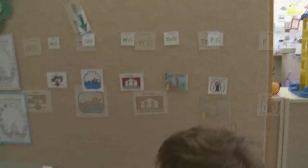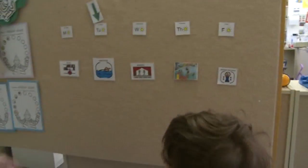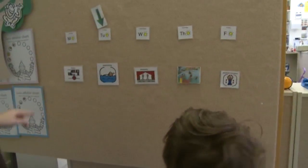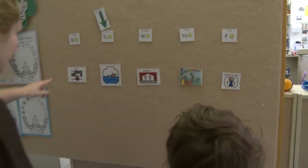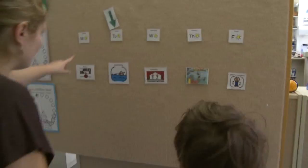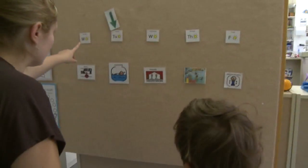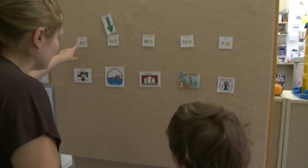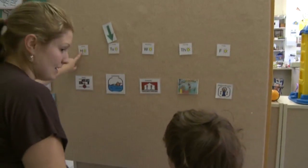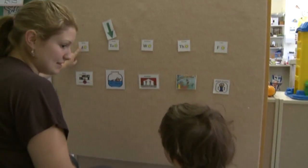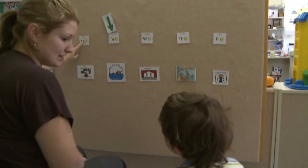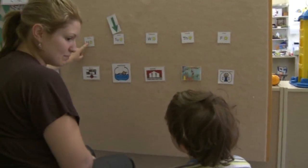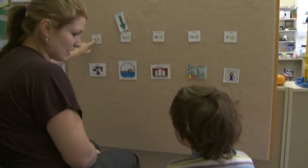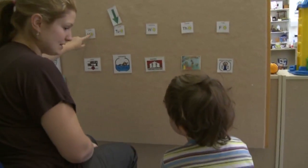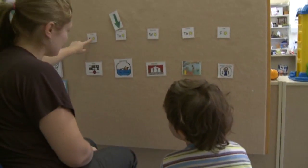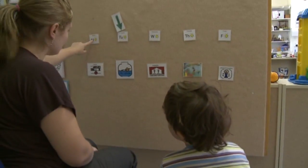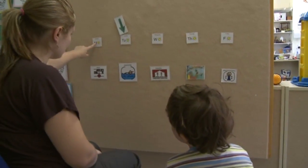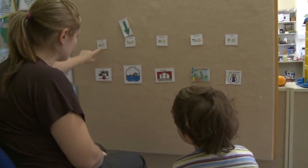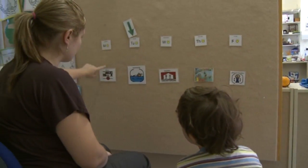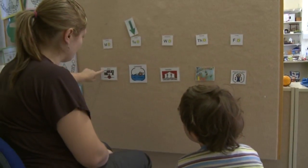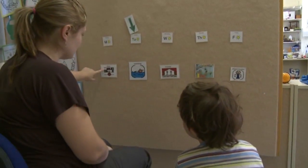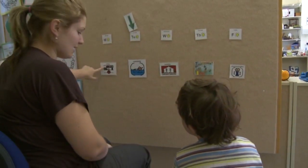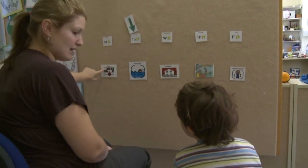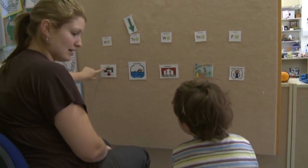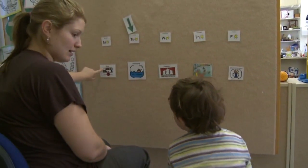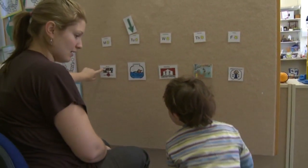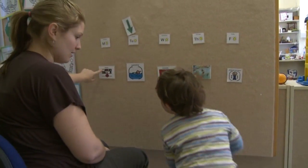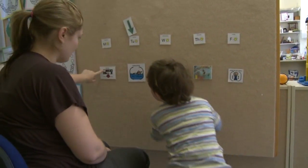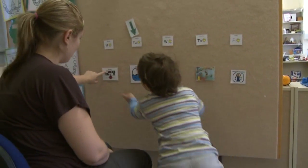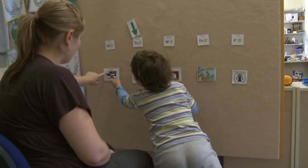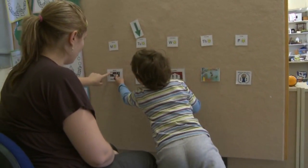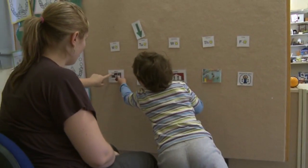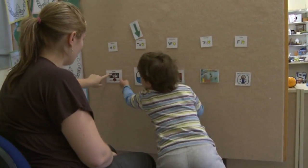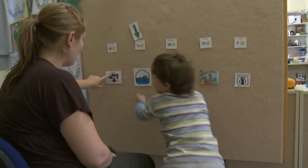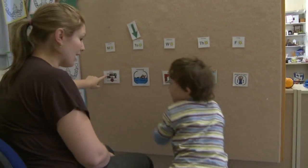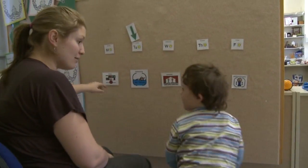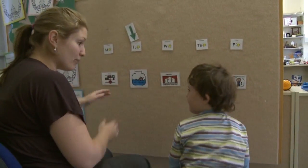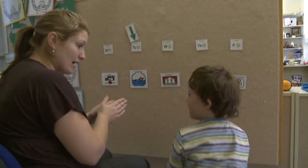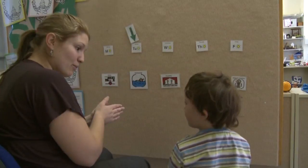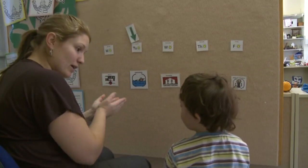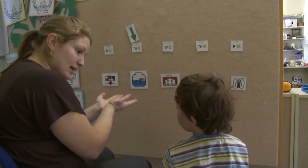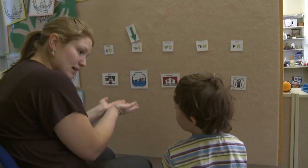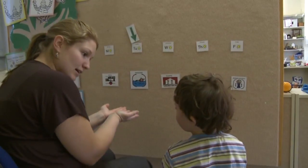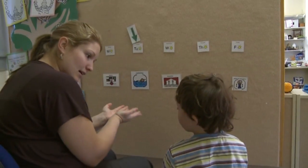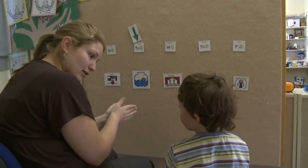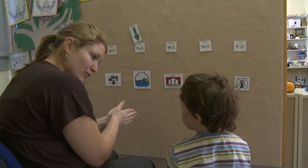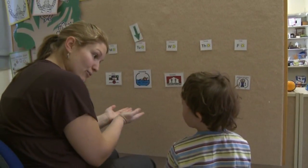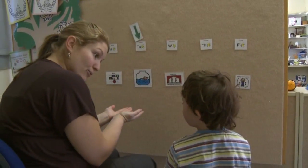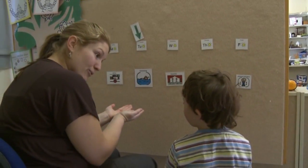Right, let's have a look. This is Monday. What do we do on Monday? Library. Library, and we?